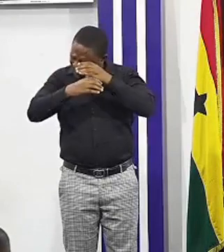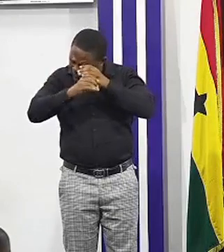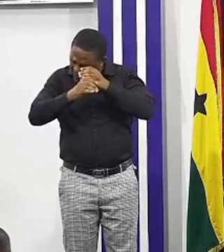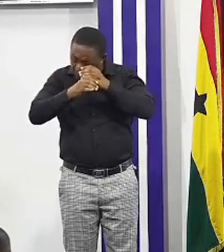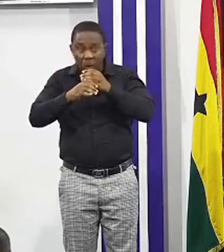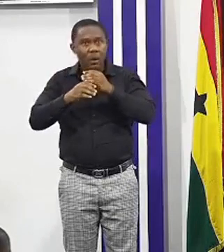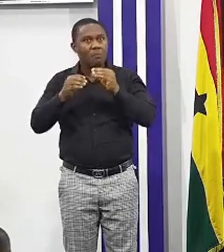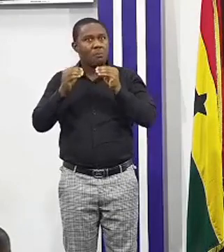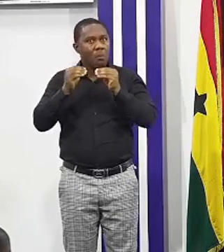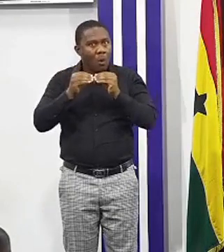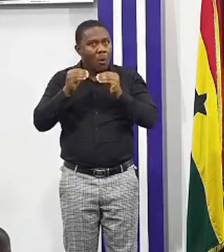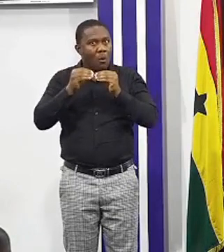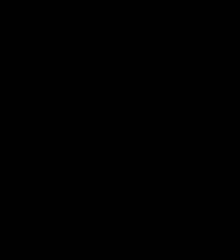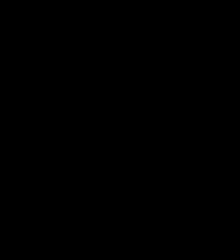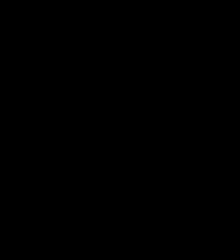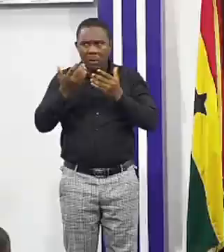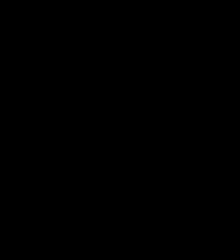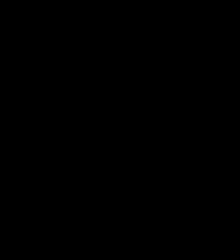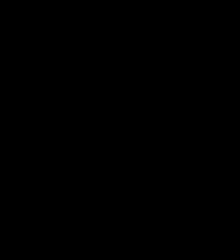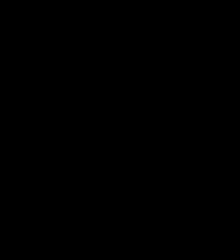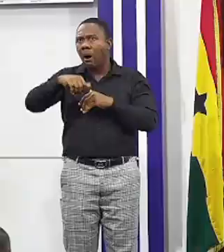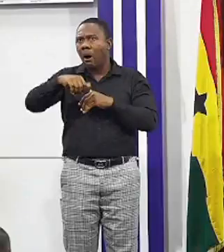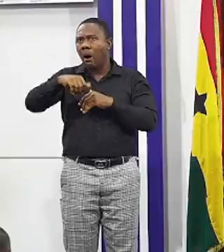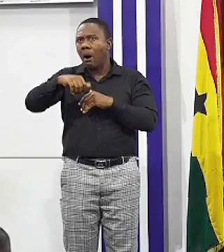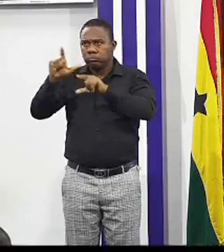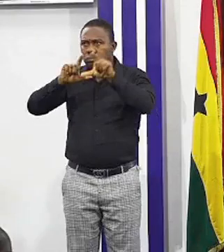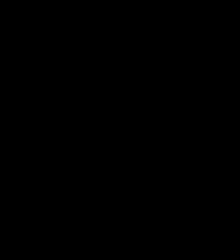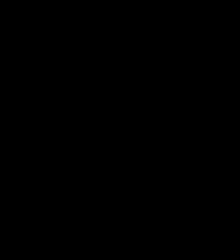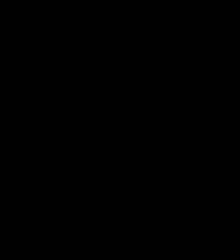exercise to help us